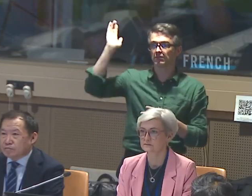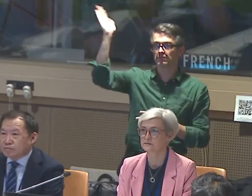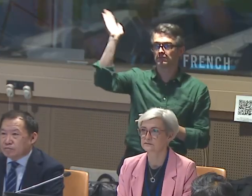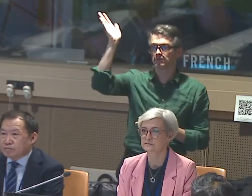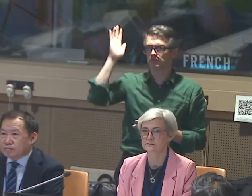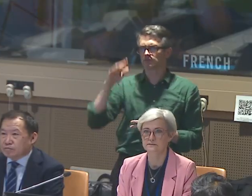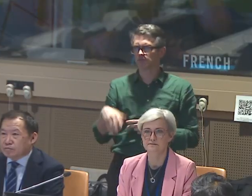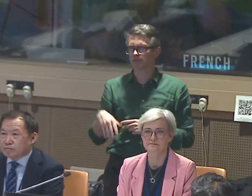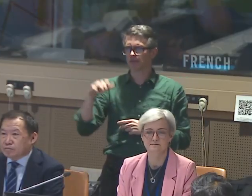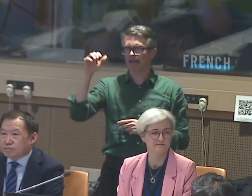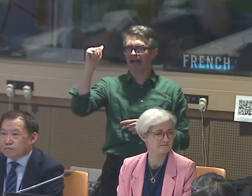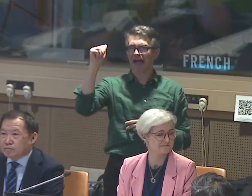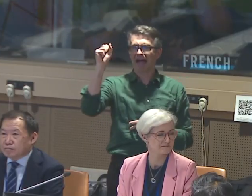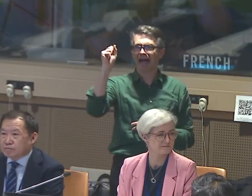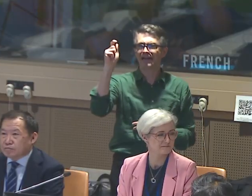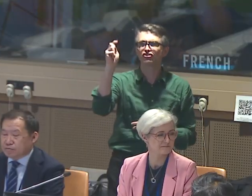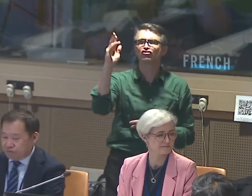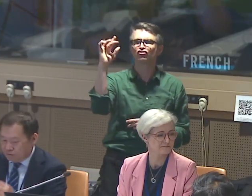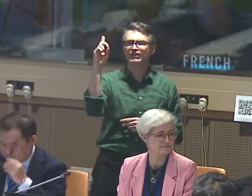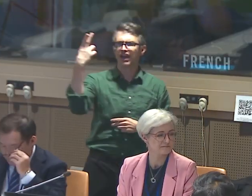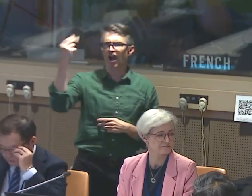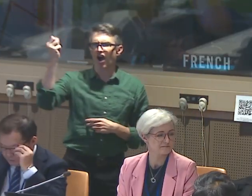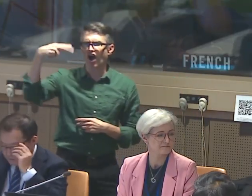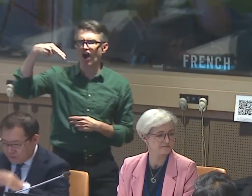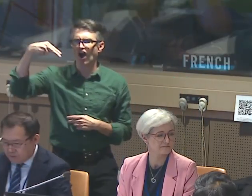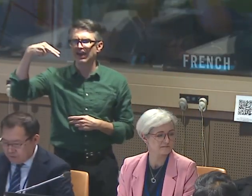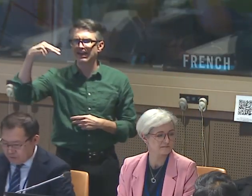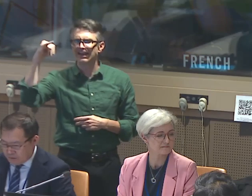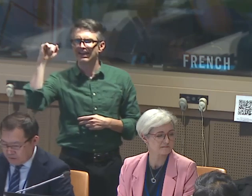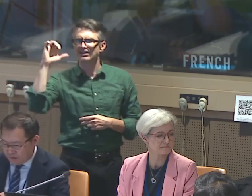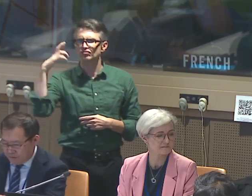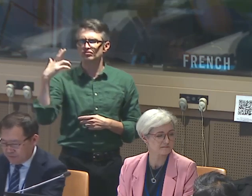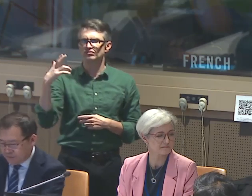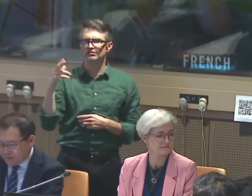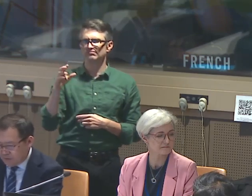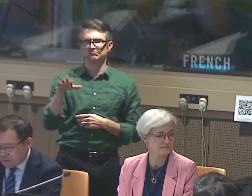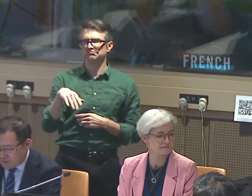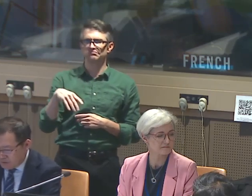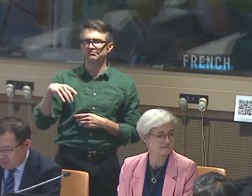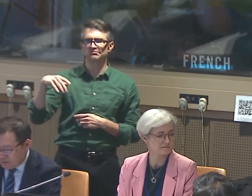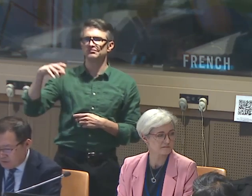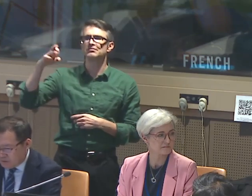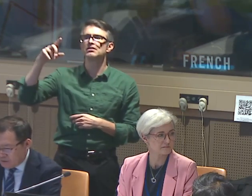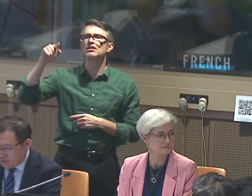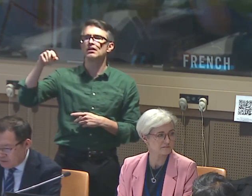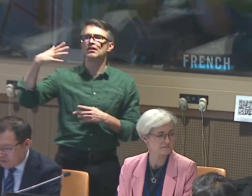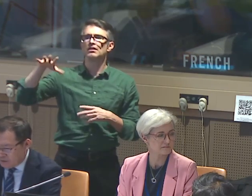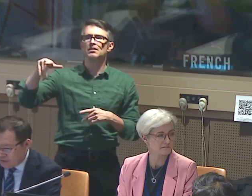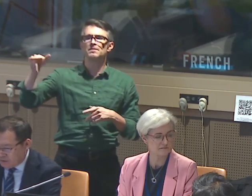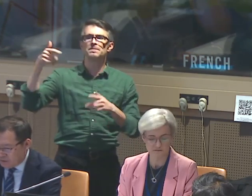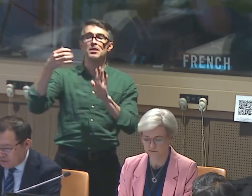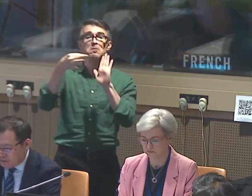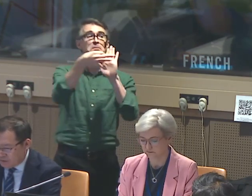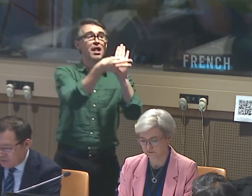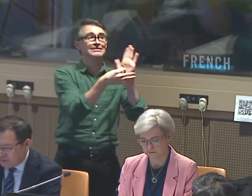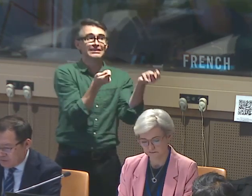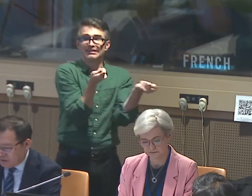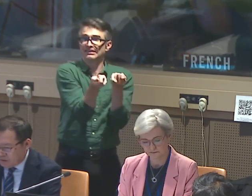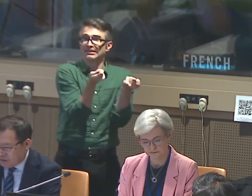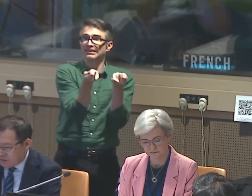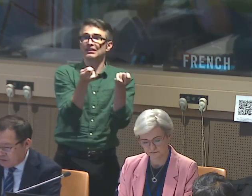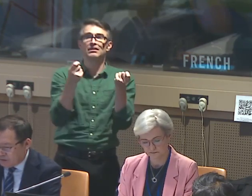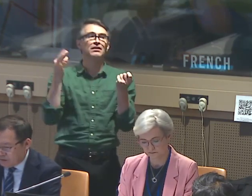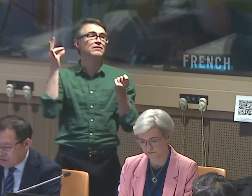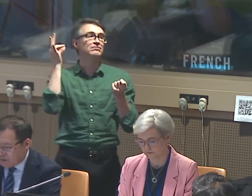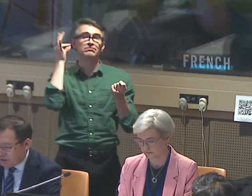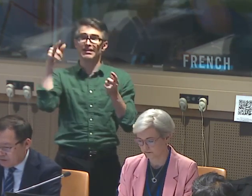Policy Advisor with the Federal Ministry of Economic Cooperation and Development of Germany. And following this, we will have